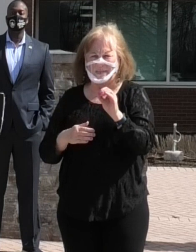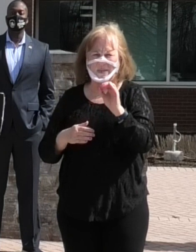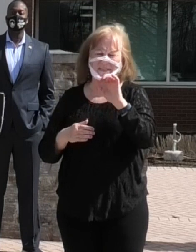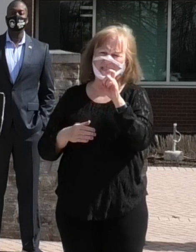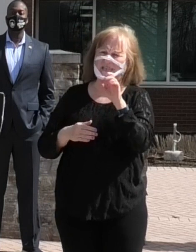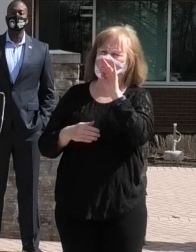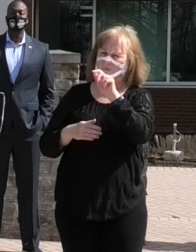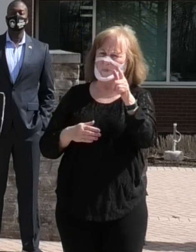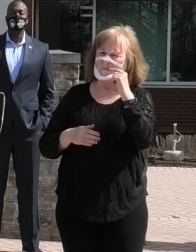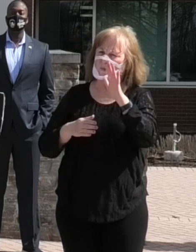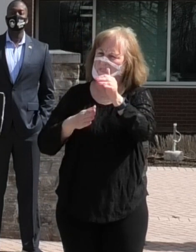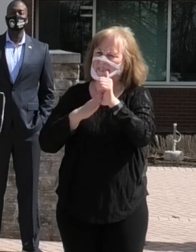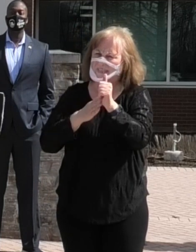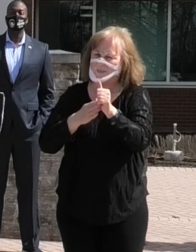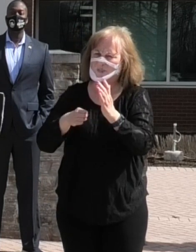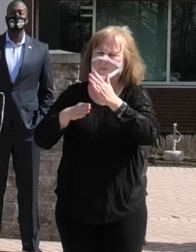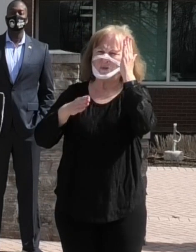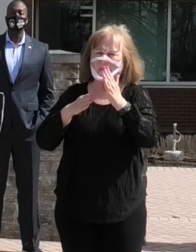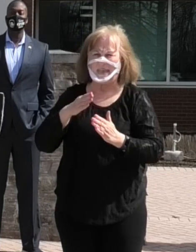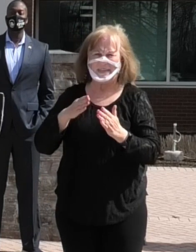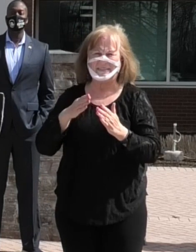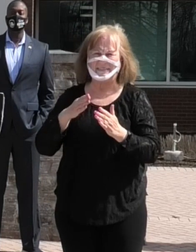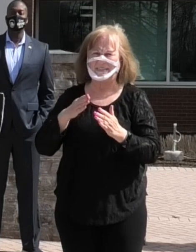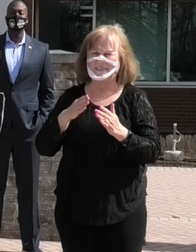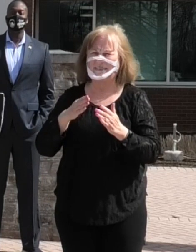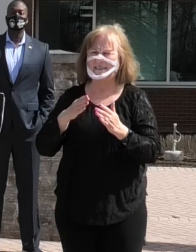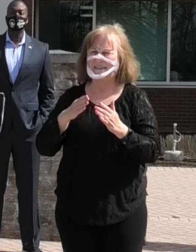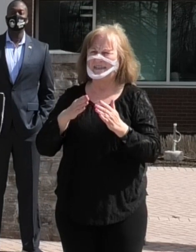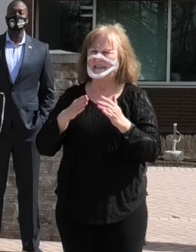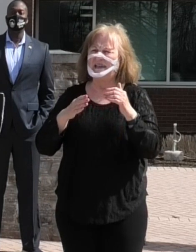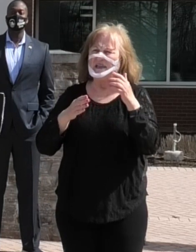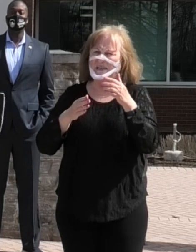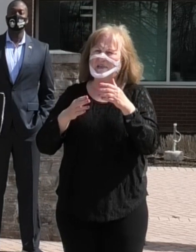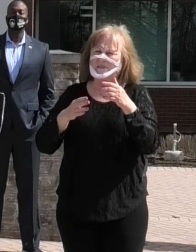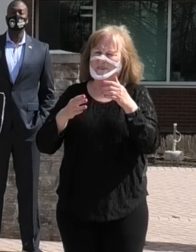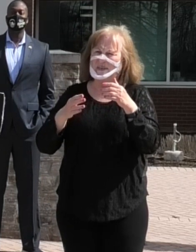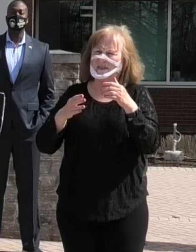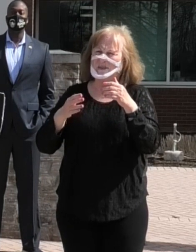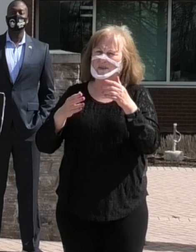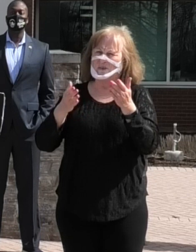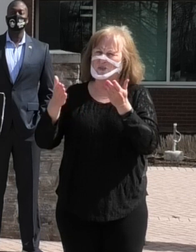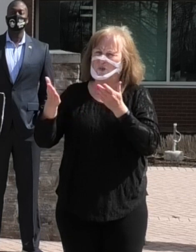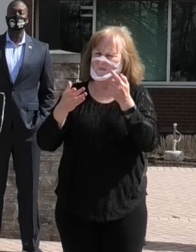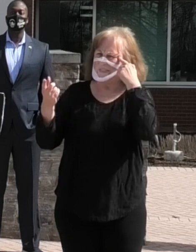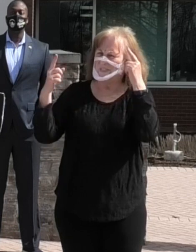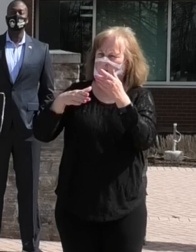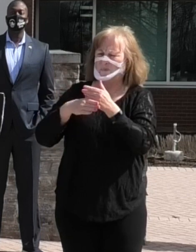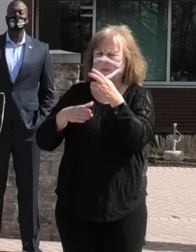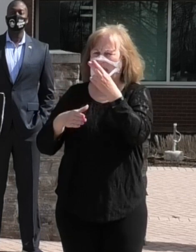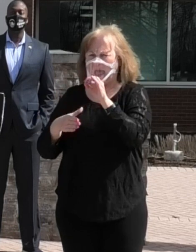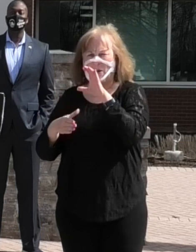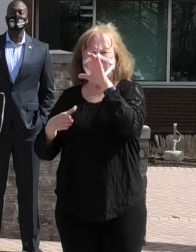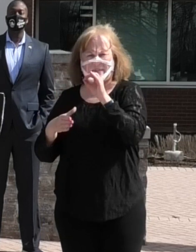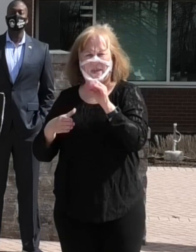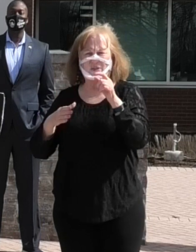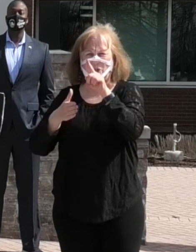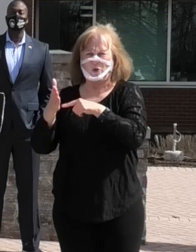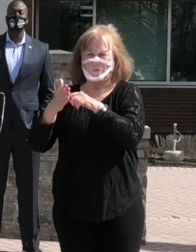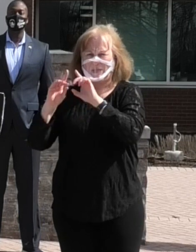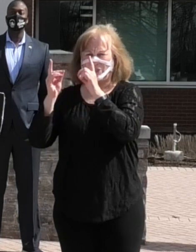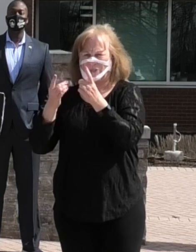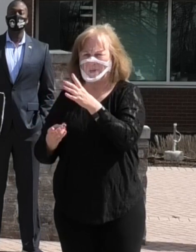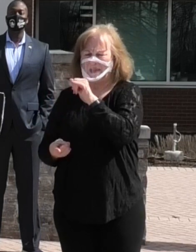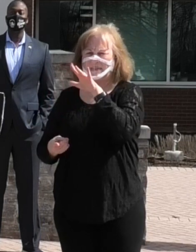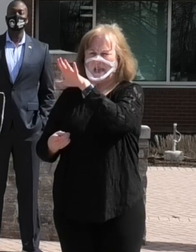leadership in ending the Intergovernmental Services Agreement between Howard County Correction Department